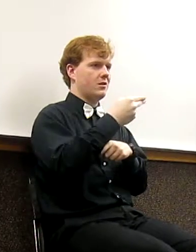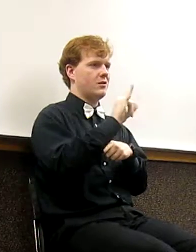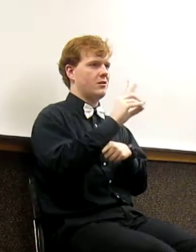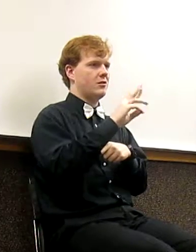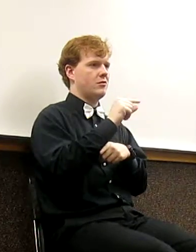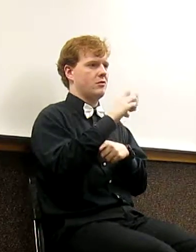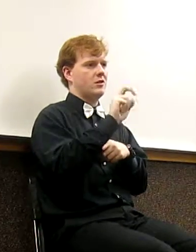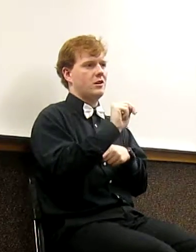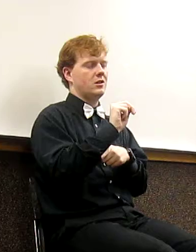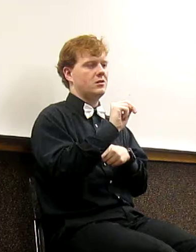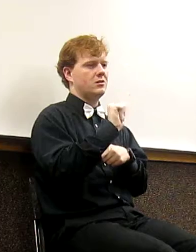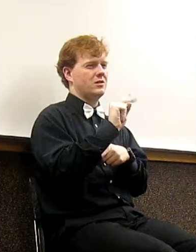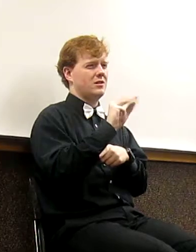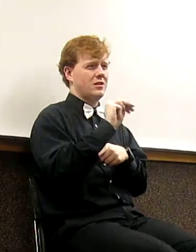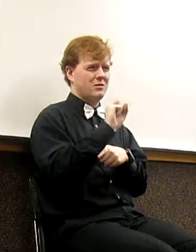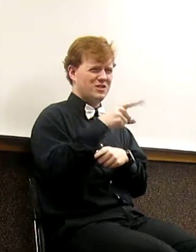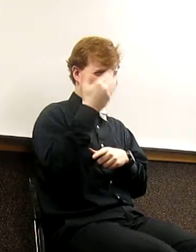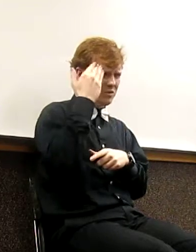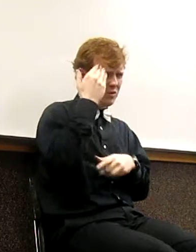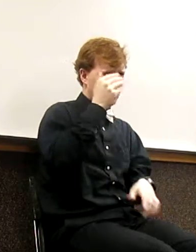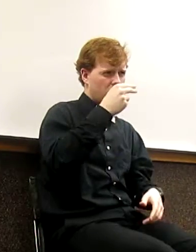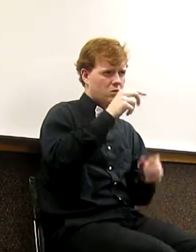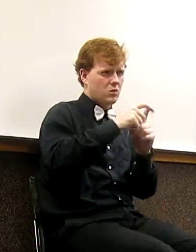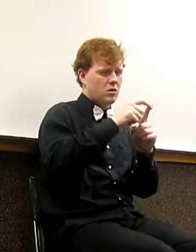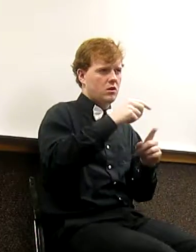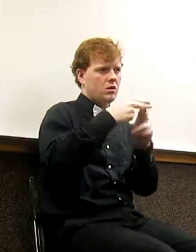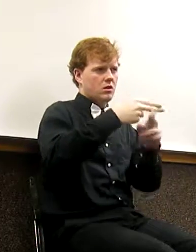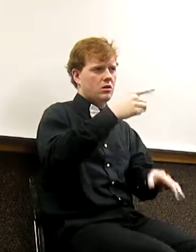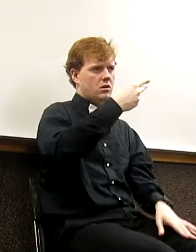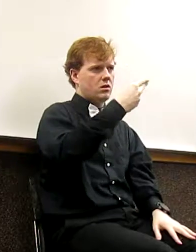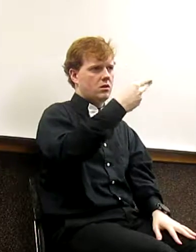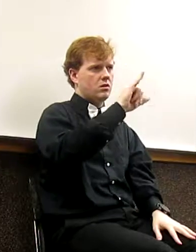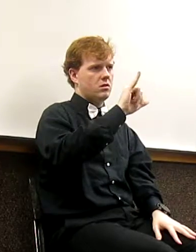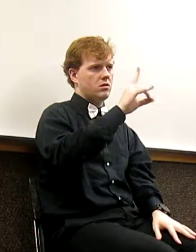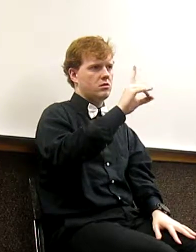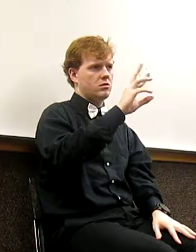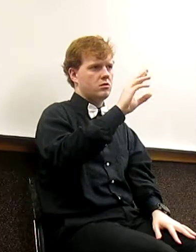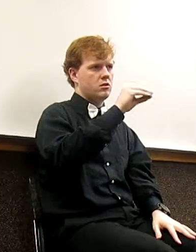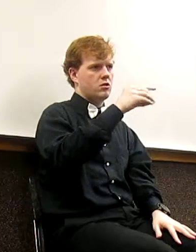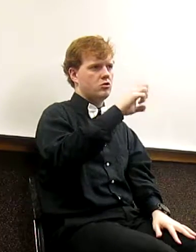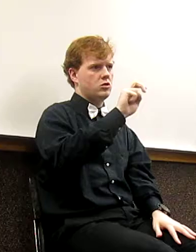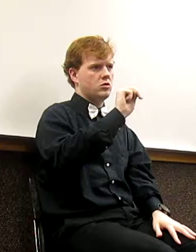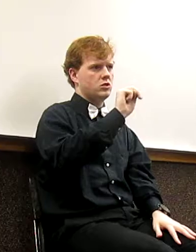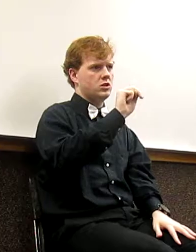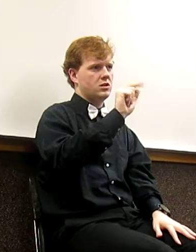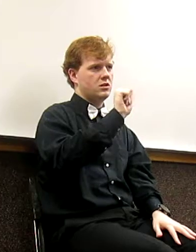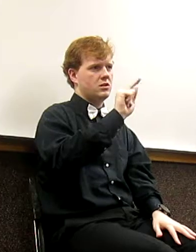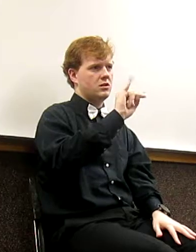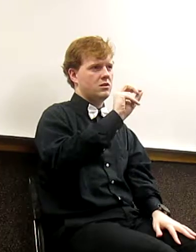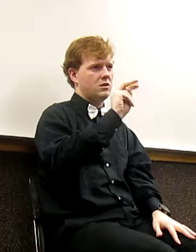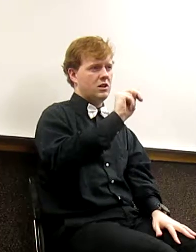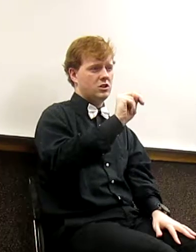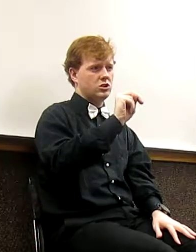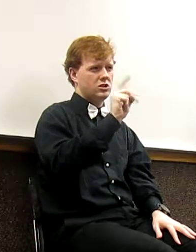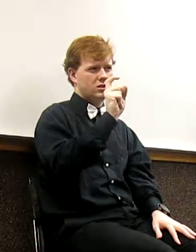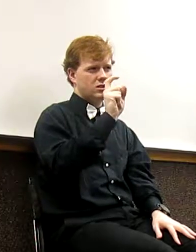word hydrogenation before? It's a process, a few of you, okay. That's hydrogenation. It's making trans